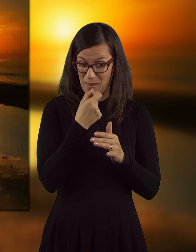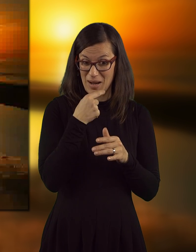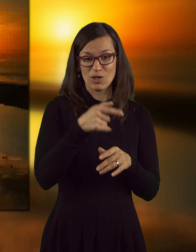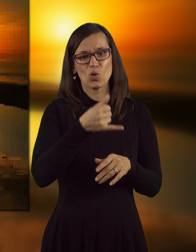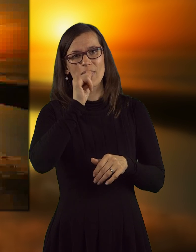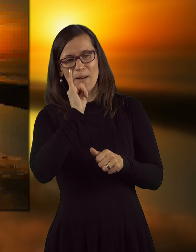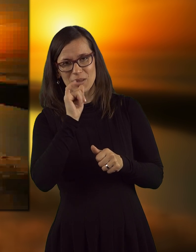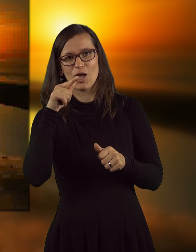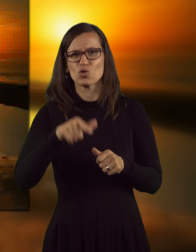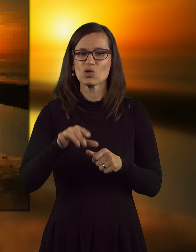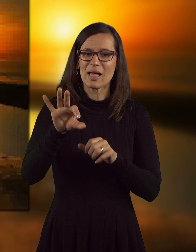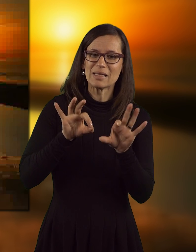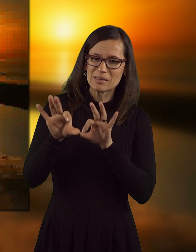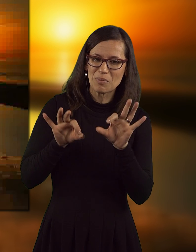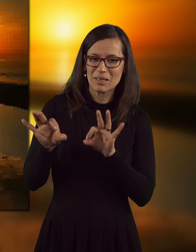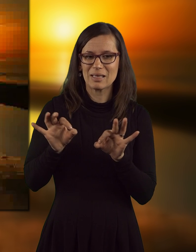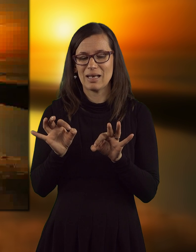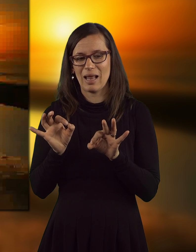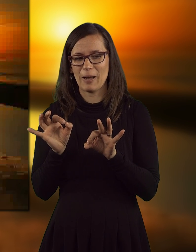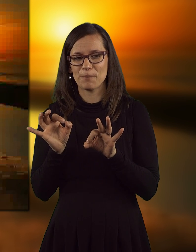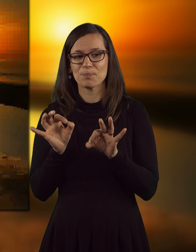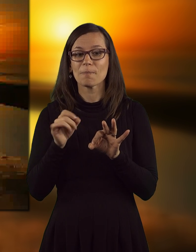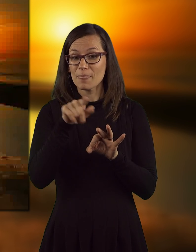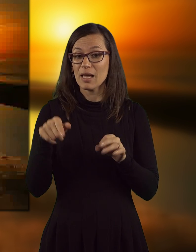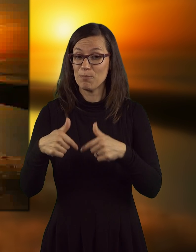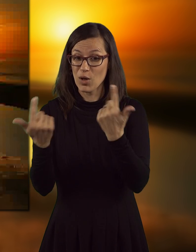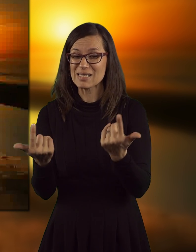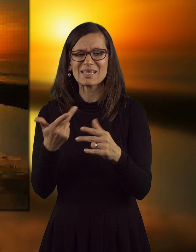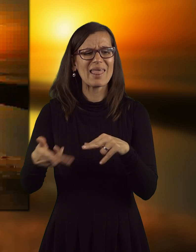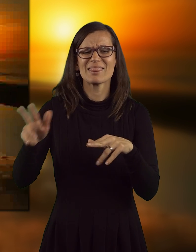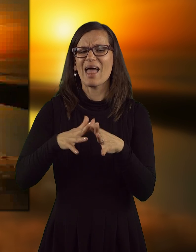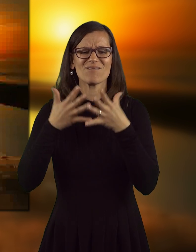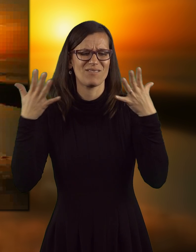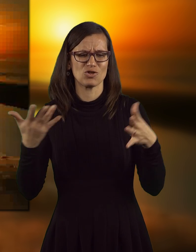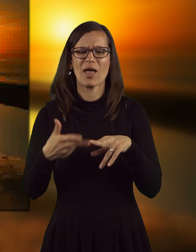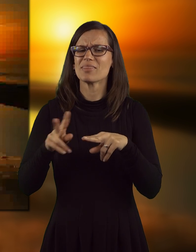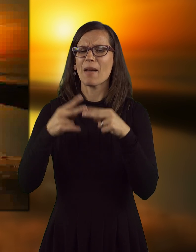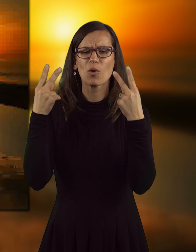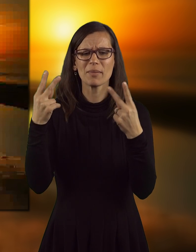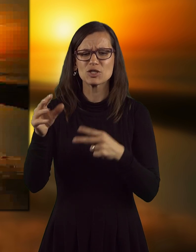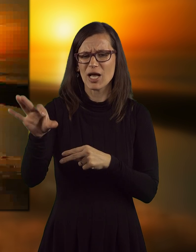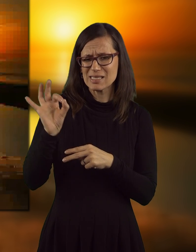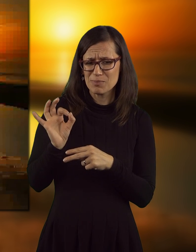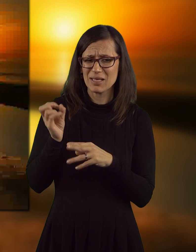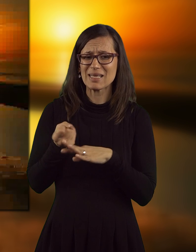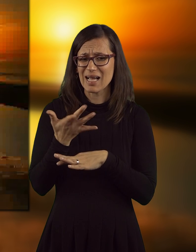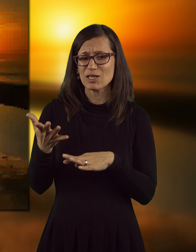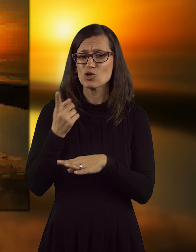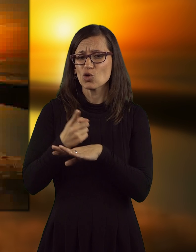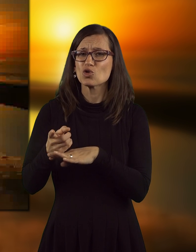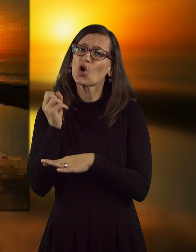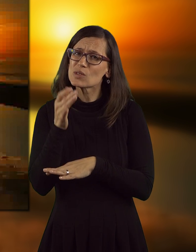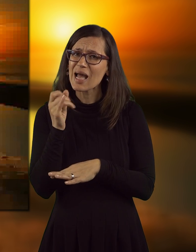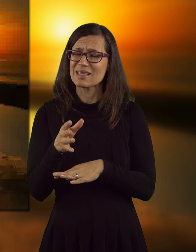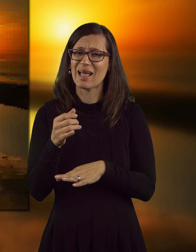these pills, or here is this potion, or here are these choices, you want to make clear to them that the biggest, most important choice that they're making